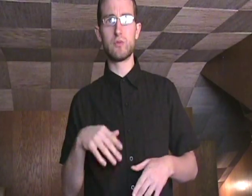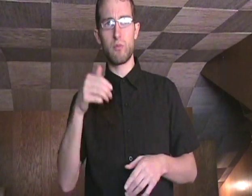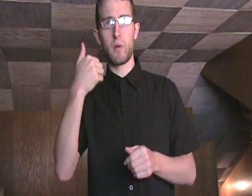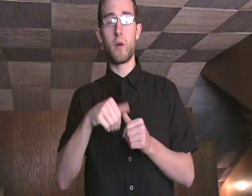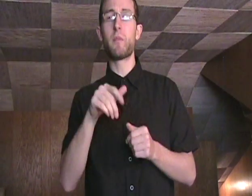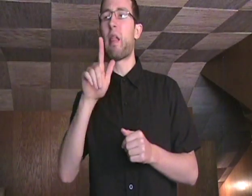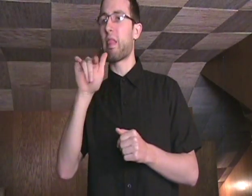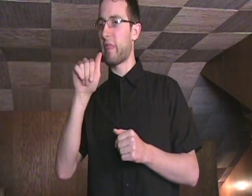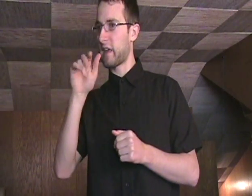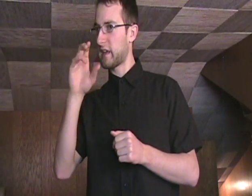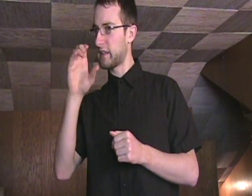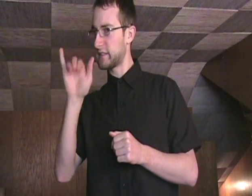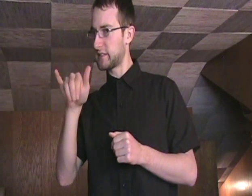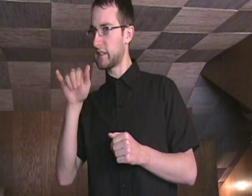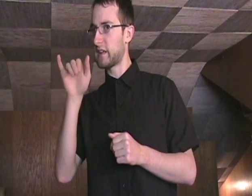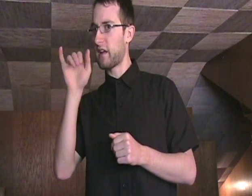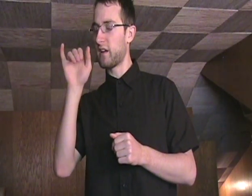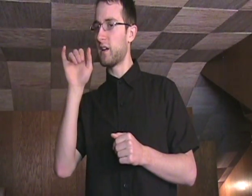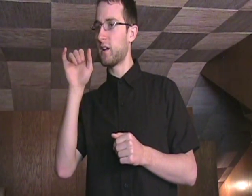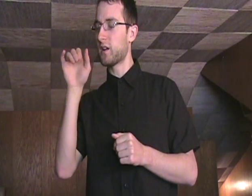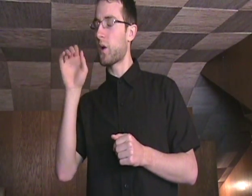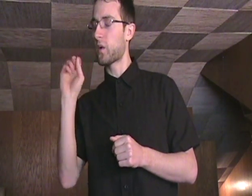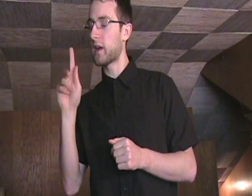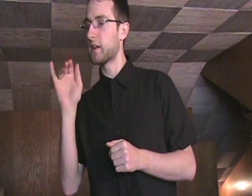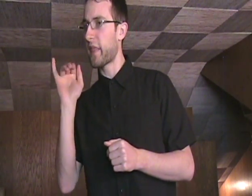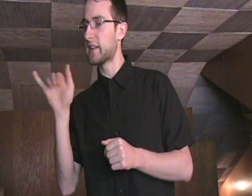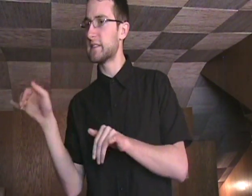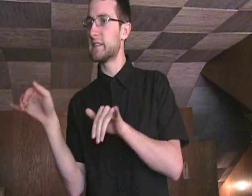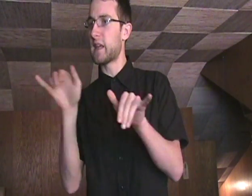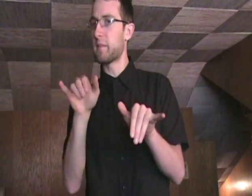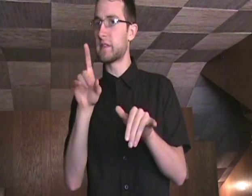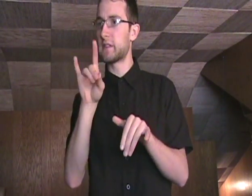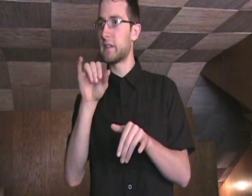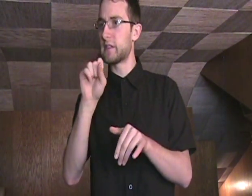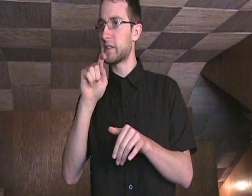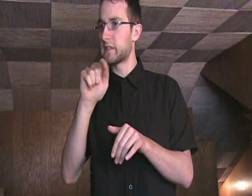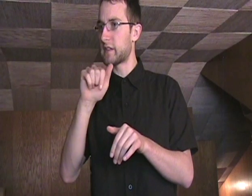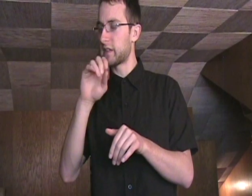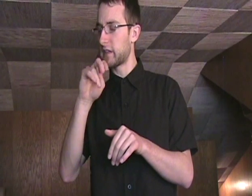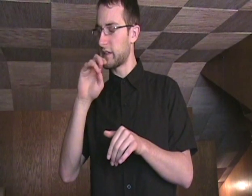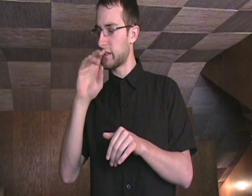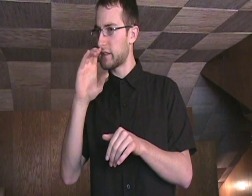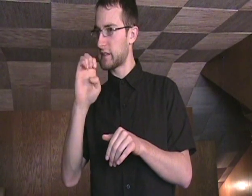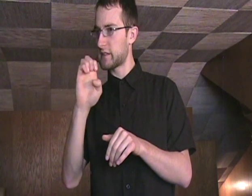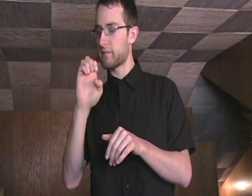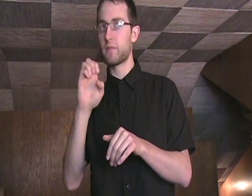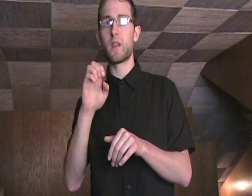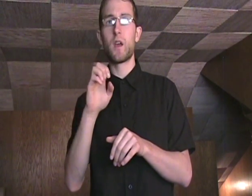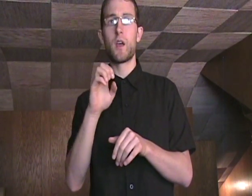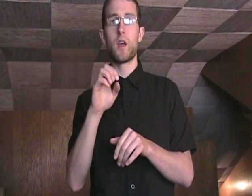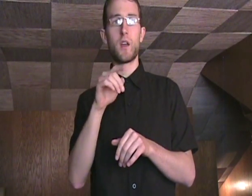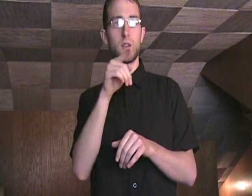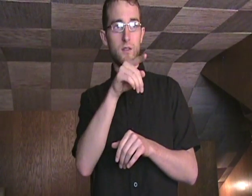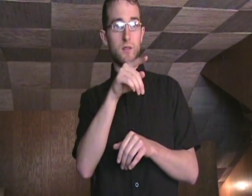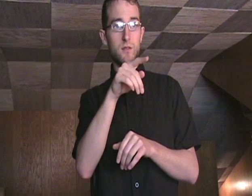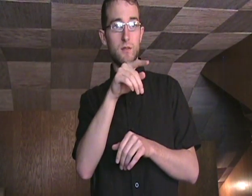Okay, that would be distance. Chris? Being sure that people knew how